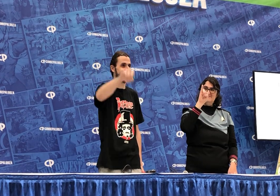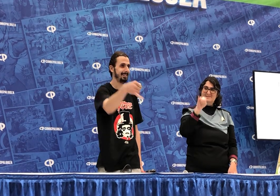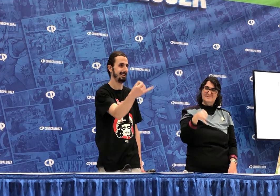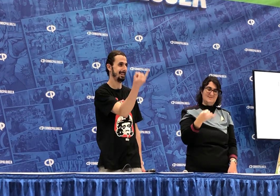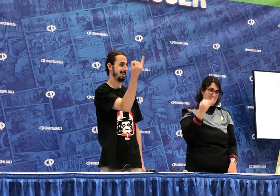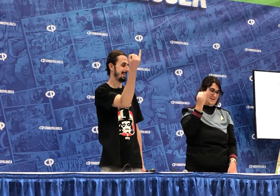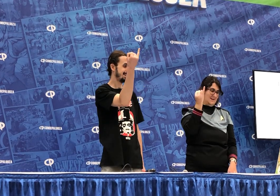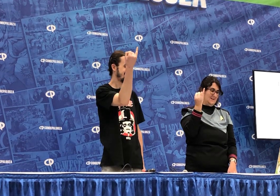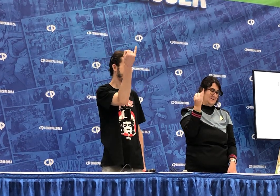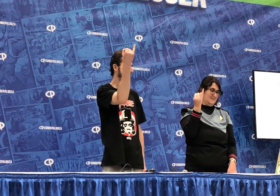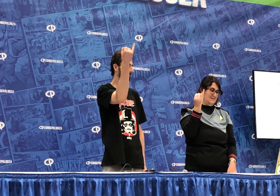J,